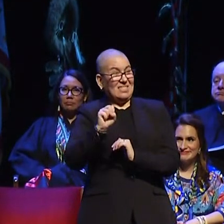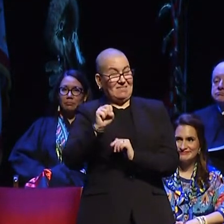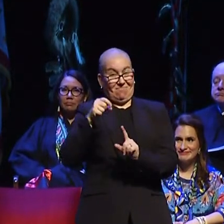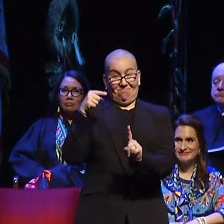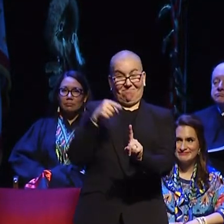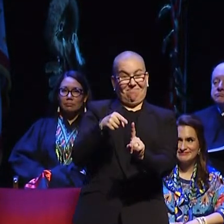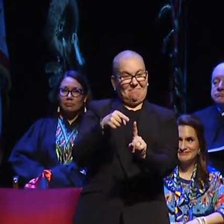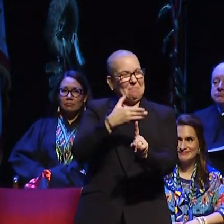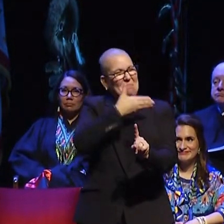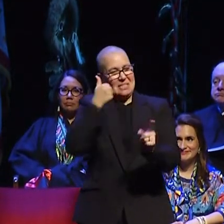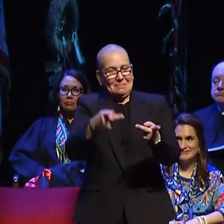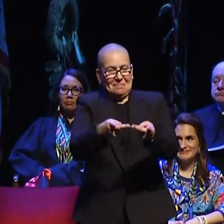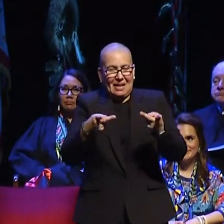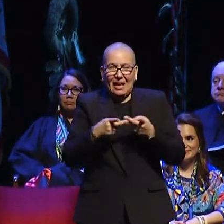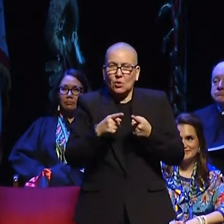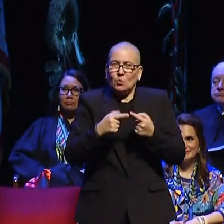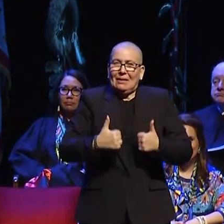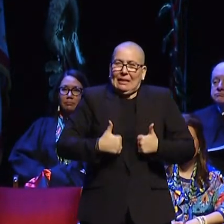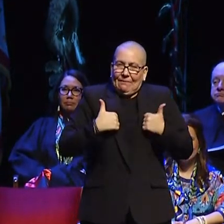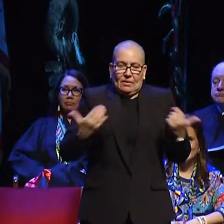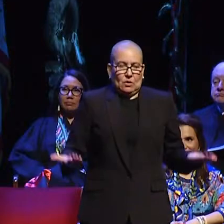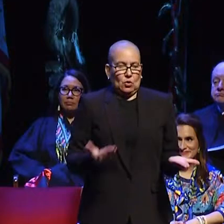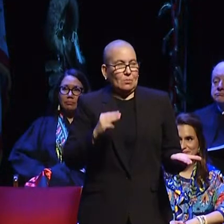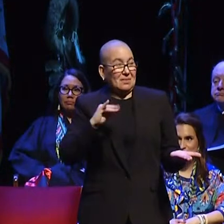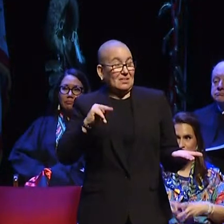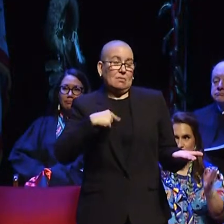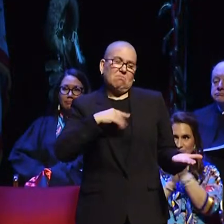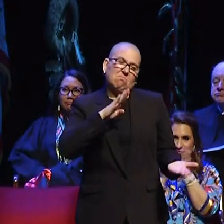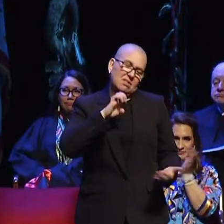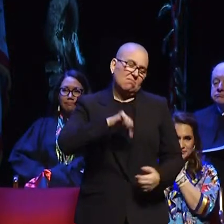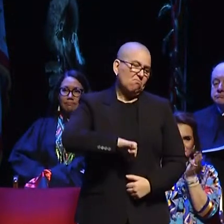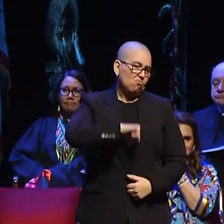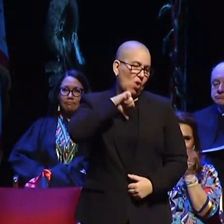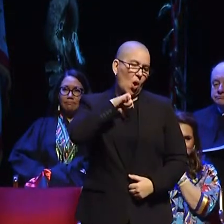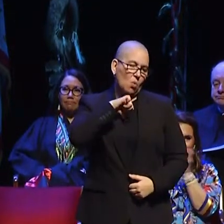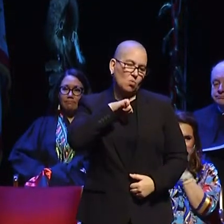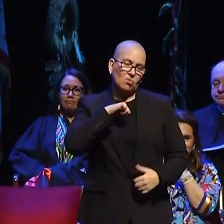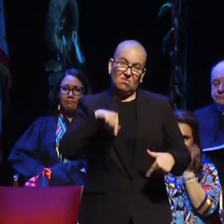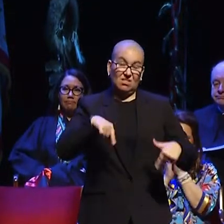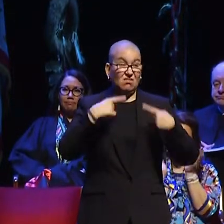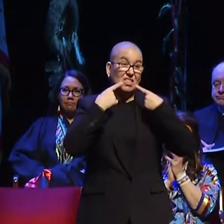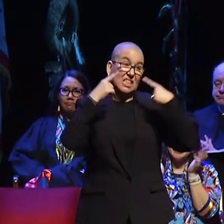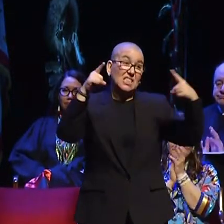raise a family, and I'm proud to say we've made historic strides.